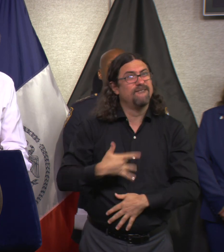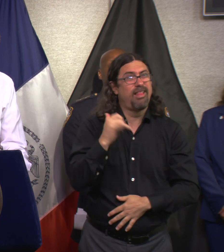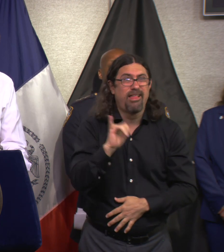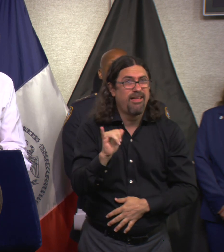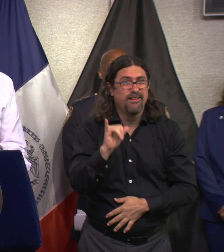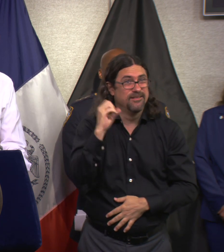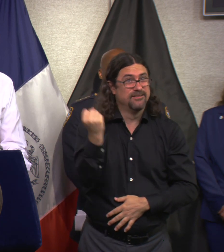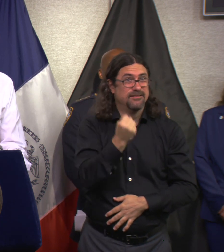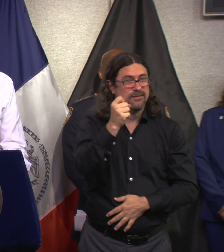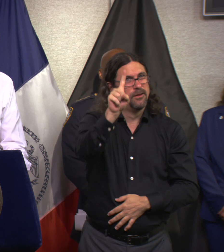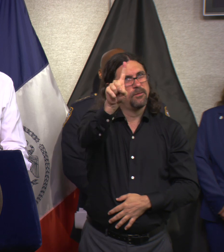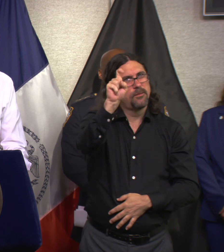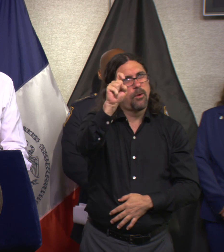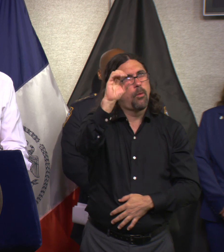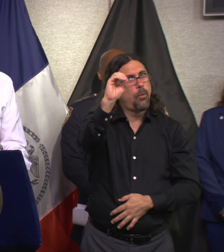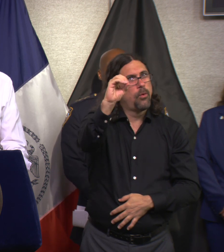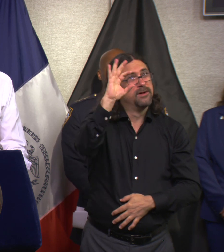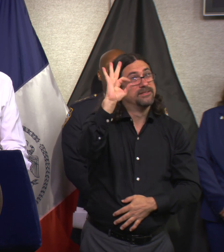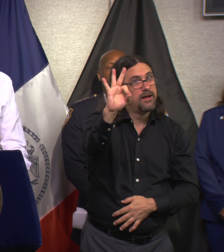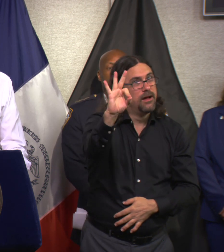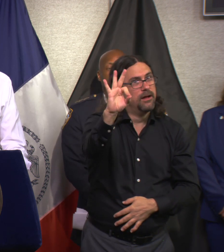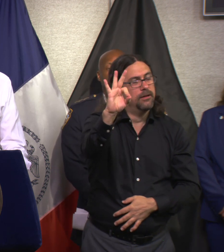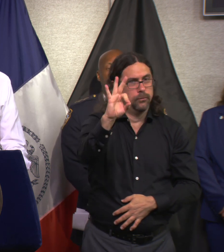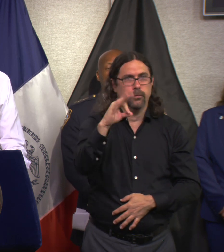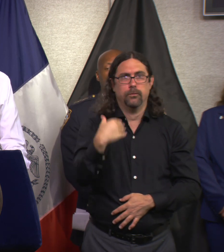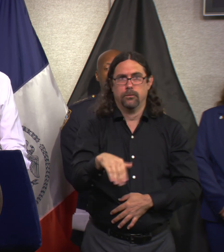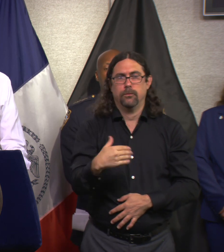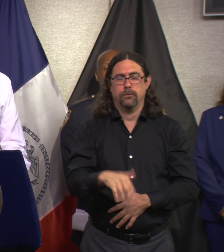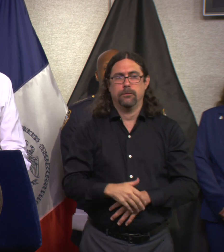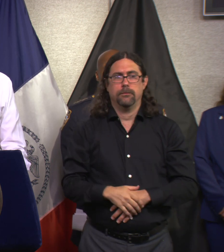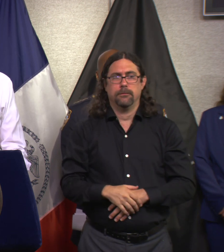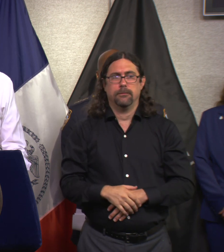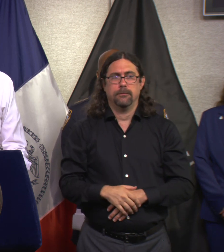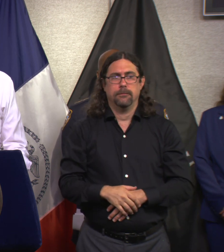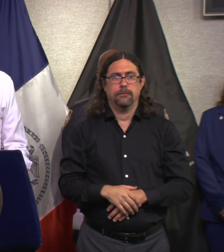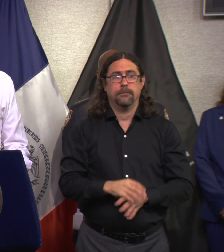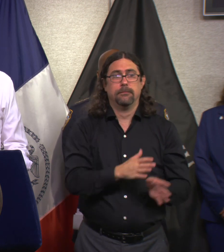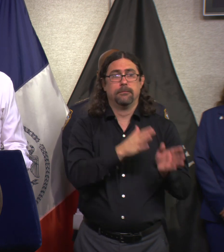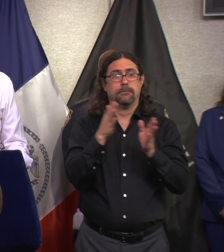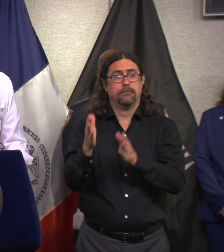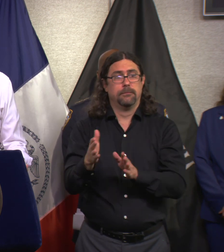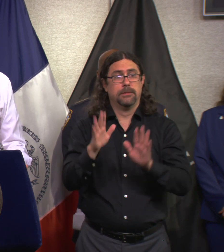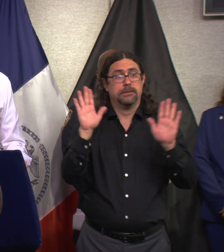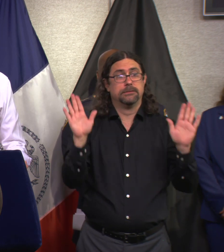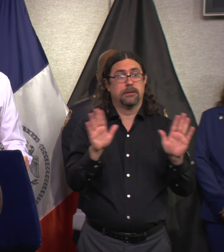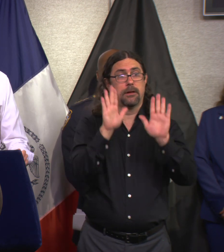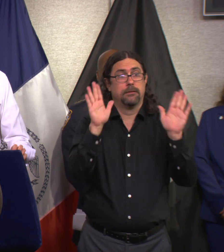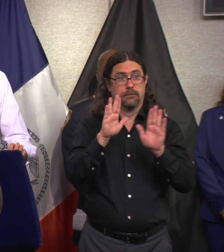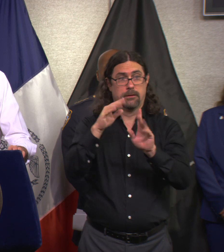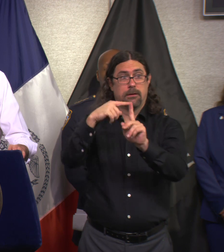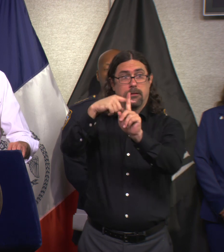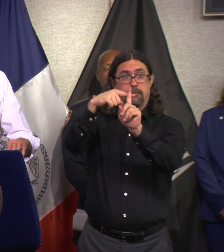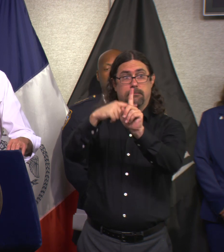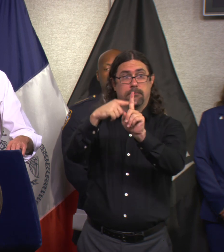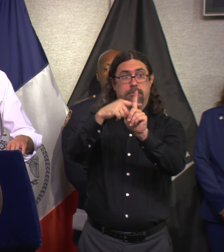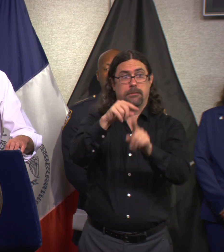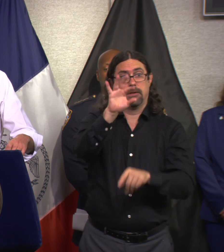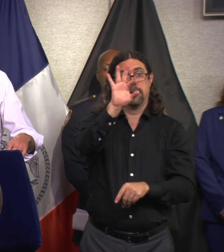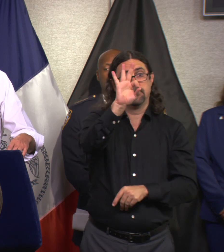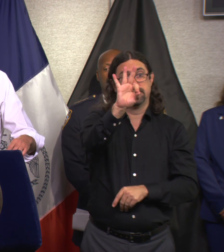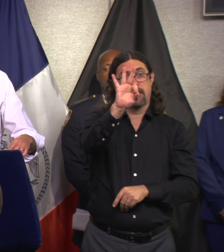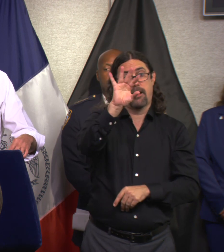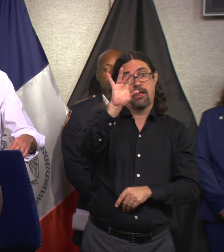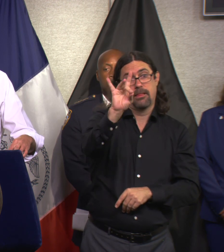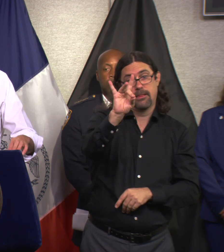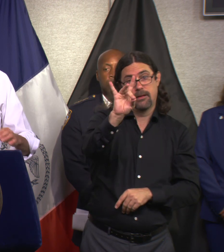Sunday, high temperature predicted to be 98 degrees with a heat index of 103.